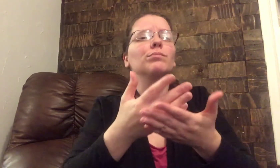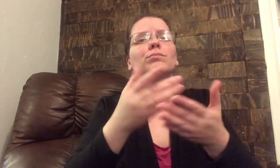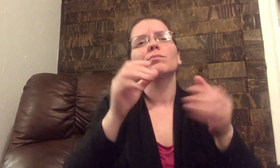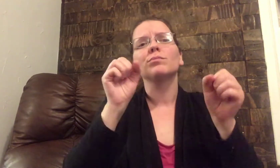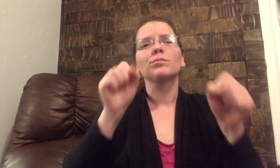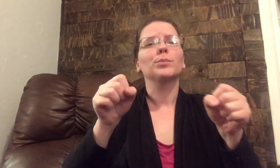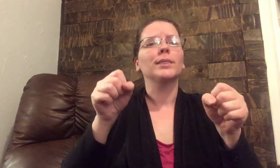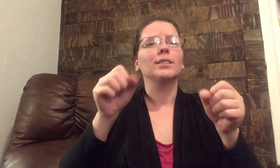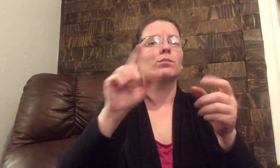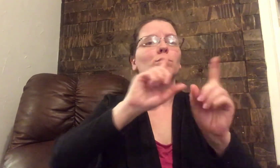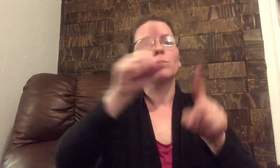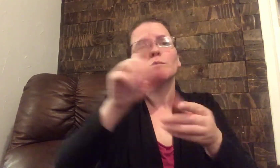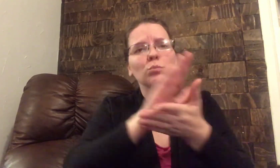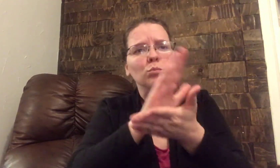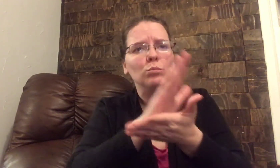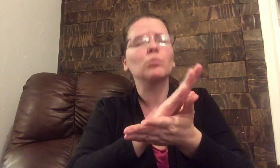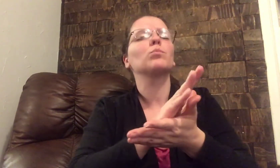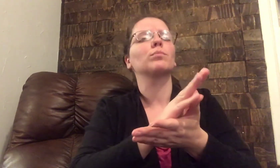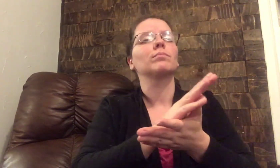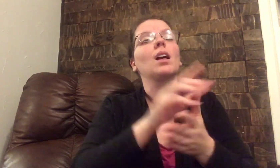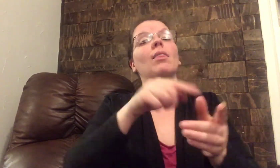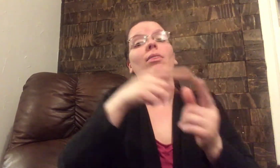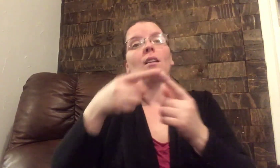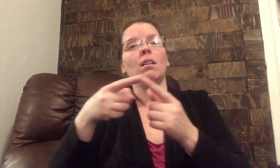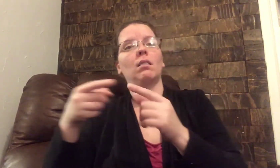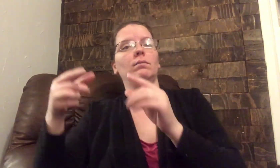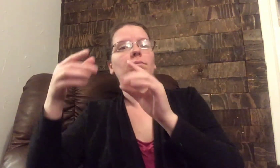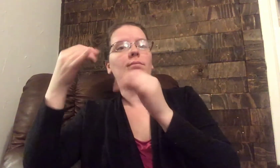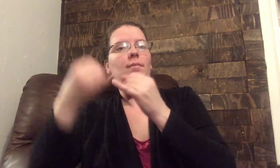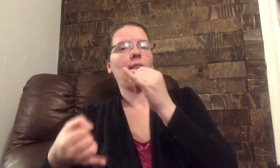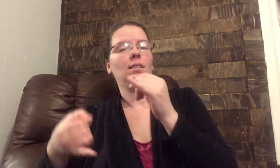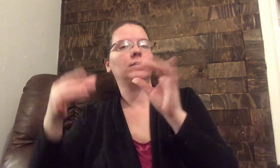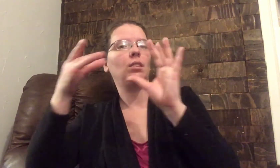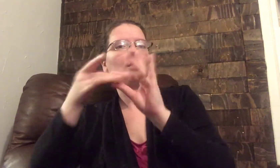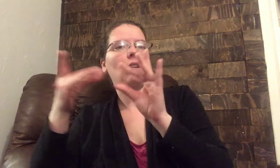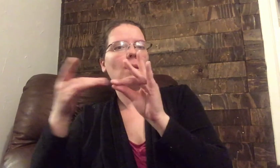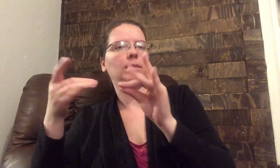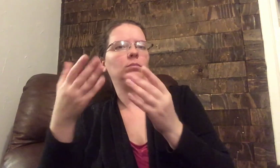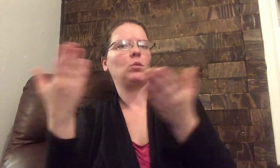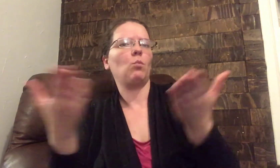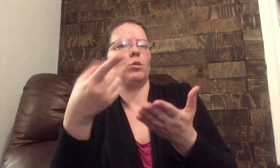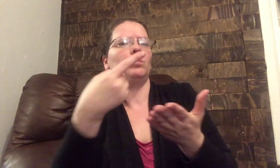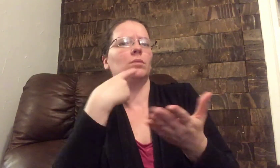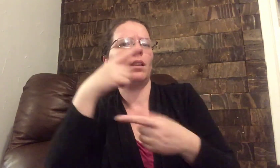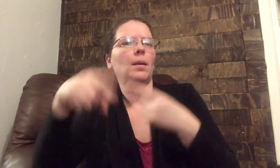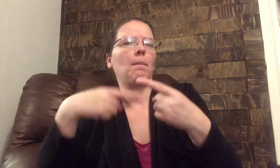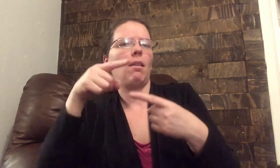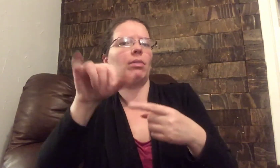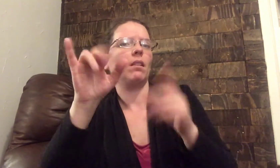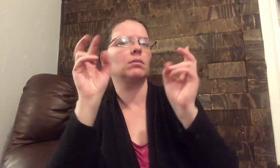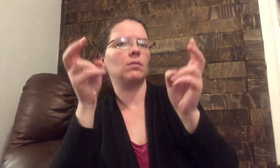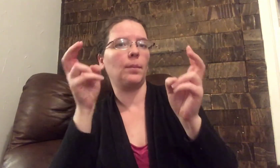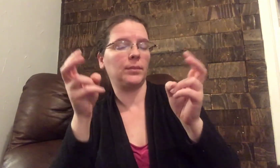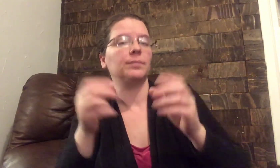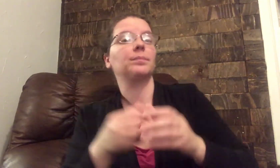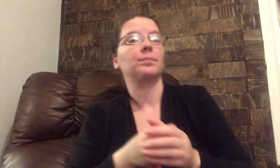You're cooking. It could be going to school. And then the last is the comment, what you're saying about that